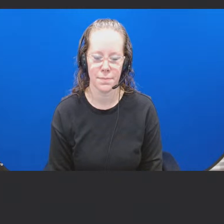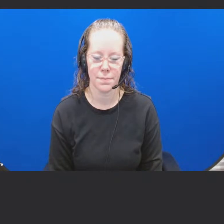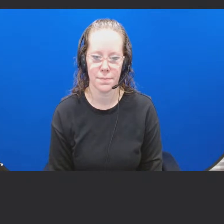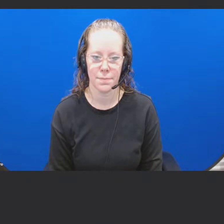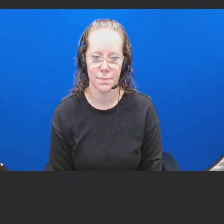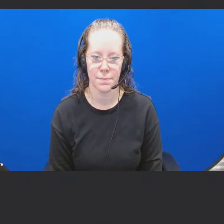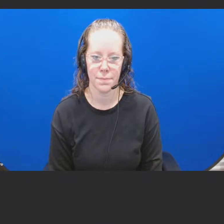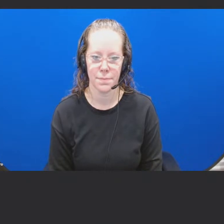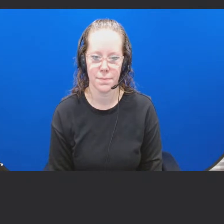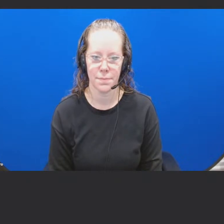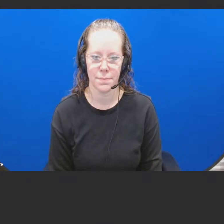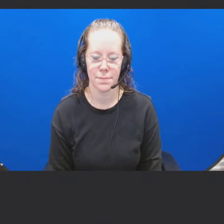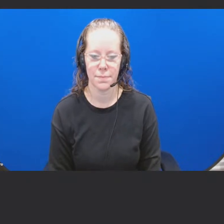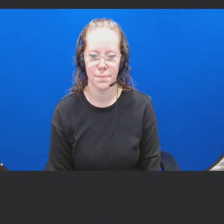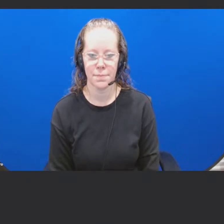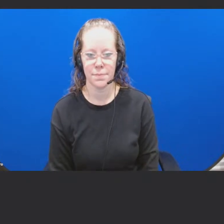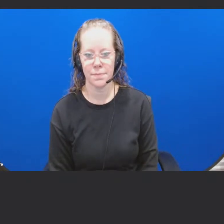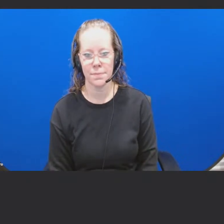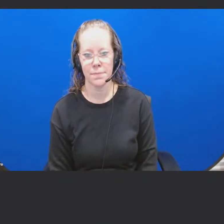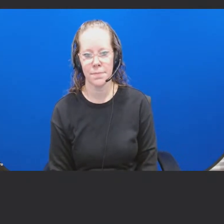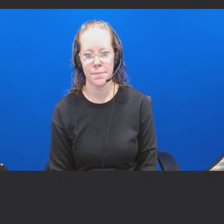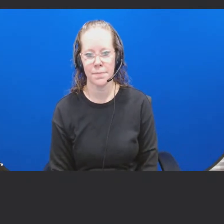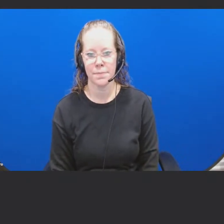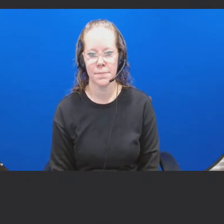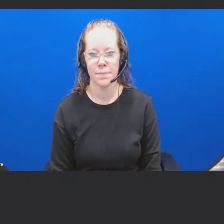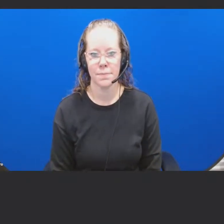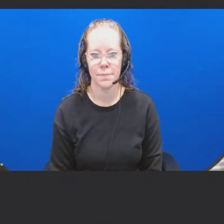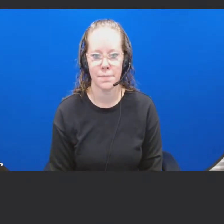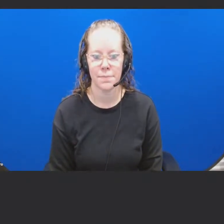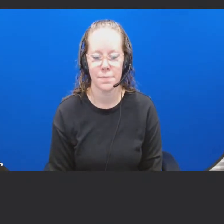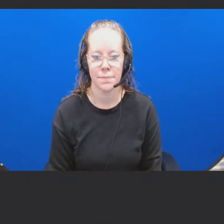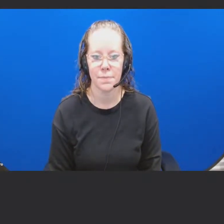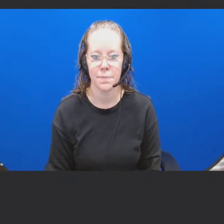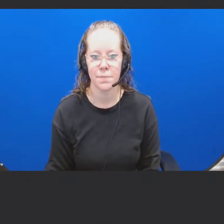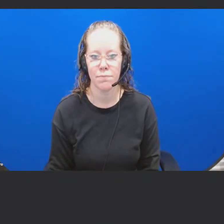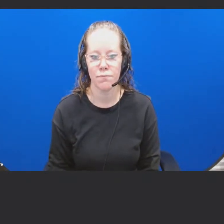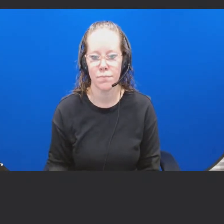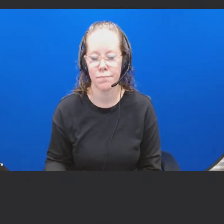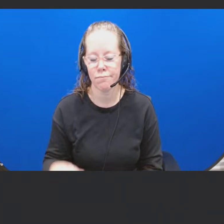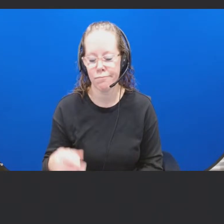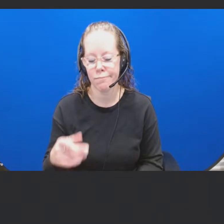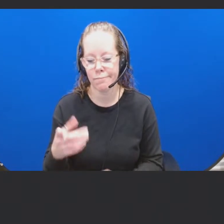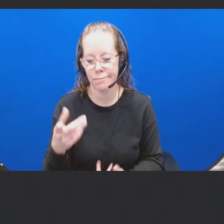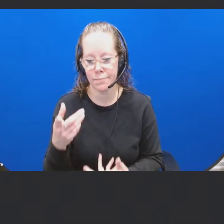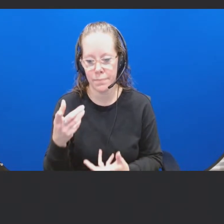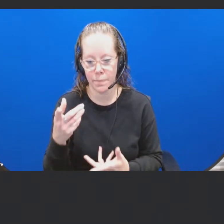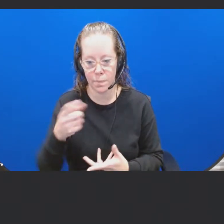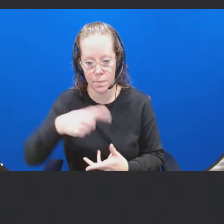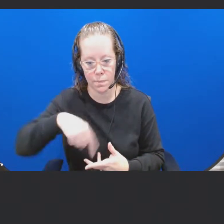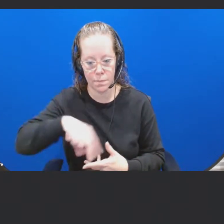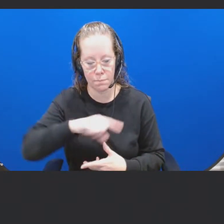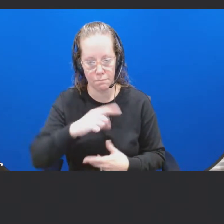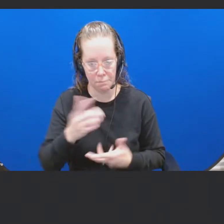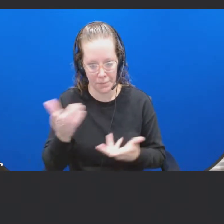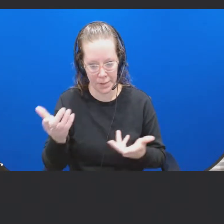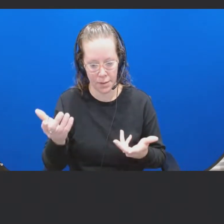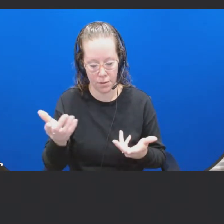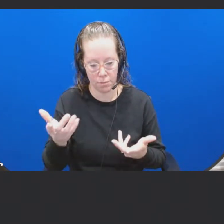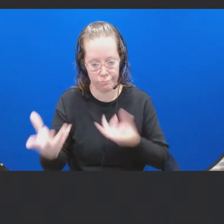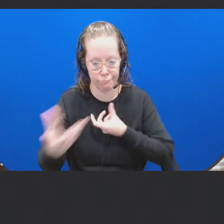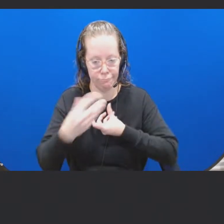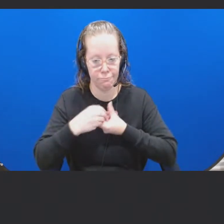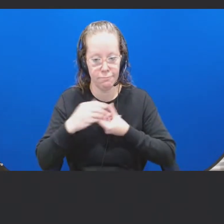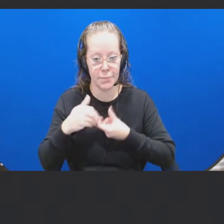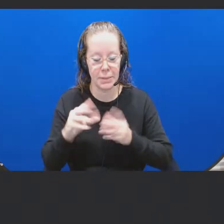it. So for those of you who are here, just to remind you that this is on the Rumble page and you